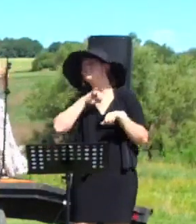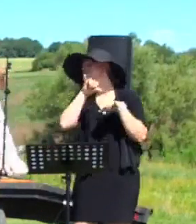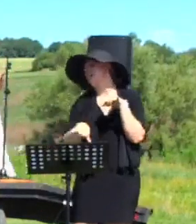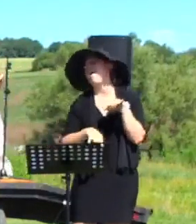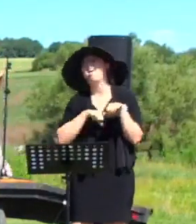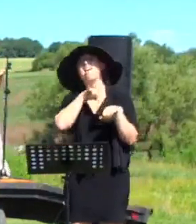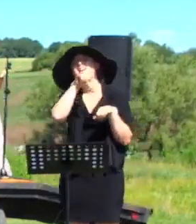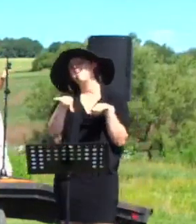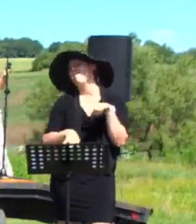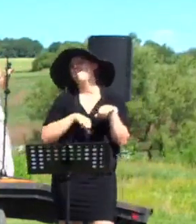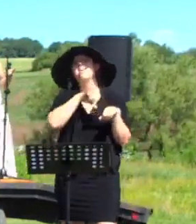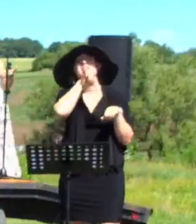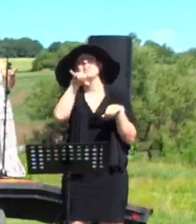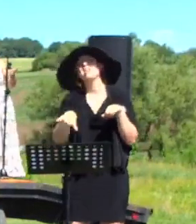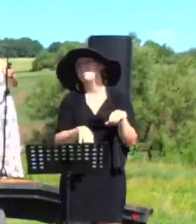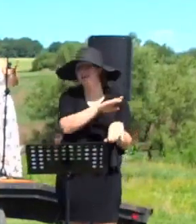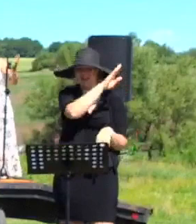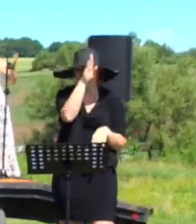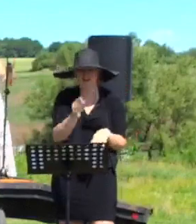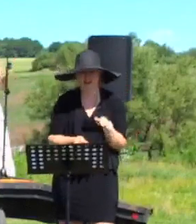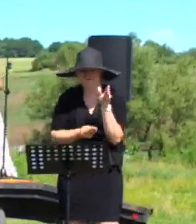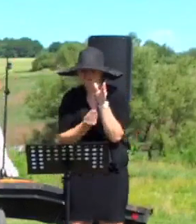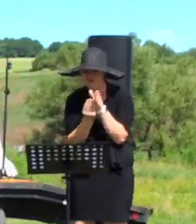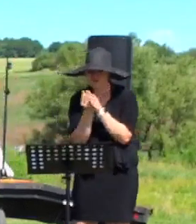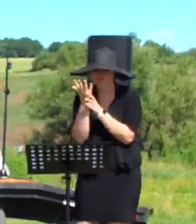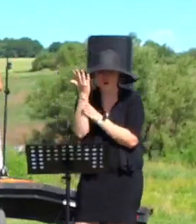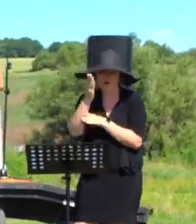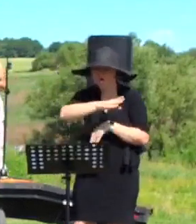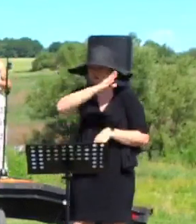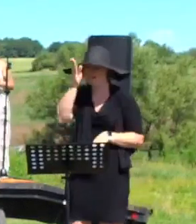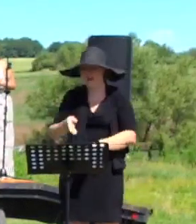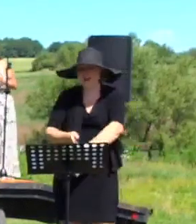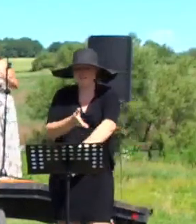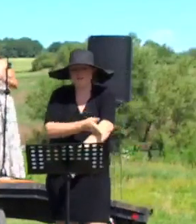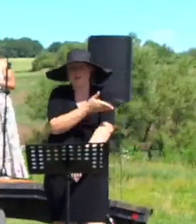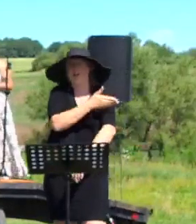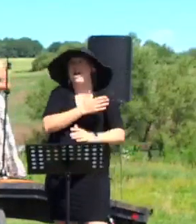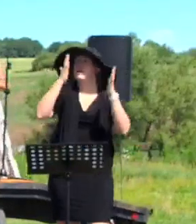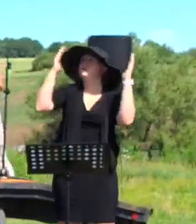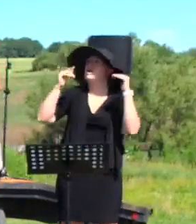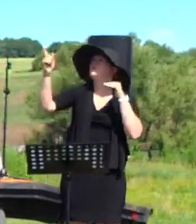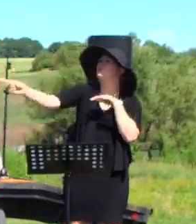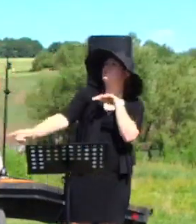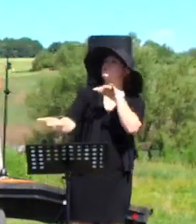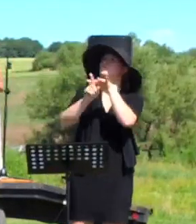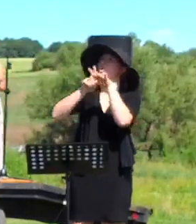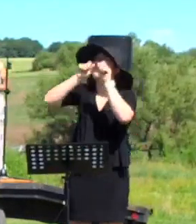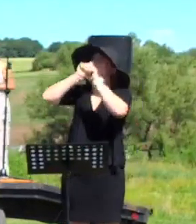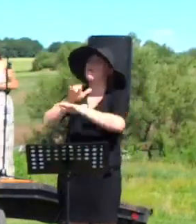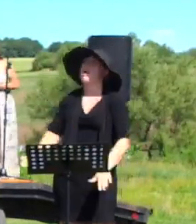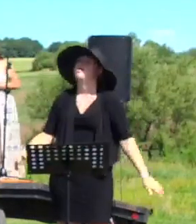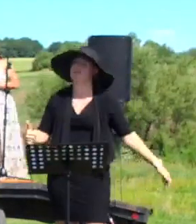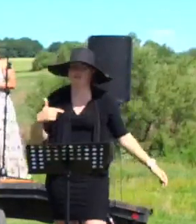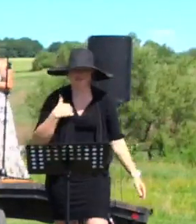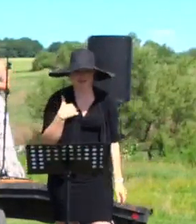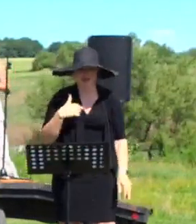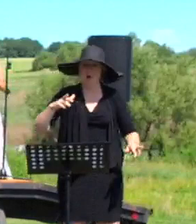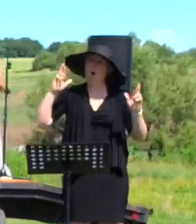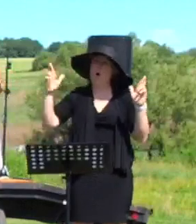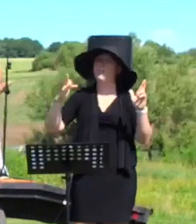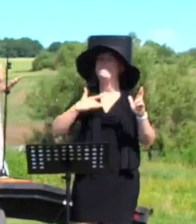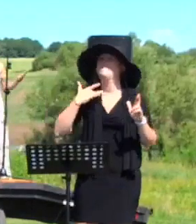could just stay, I could just stay right where I am and hope to feel